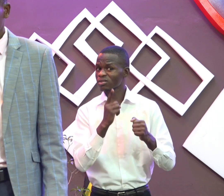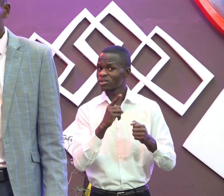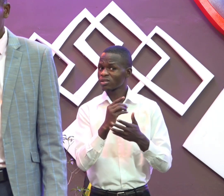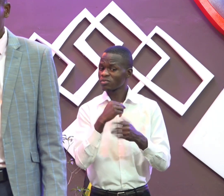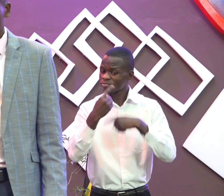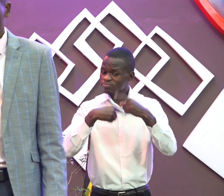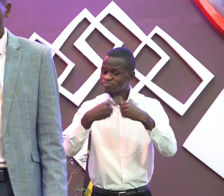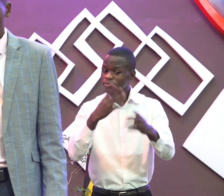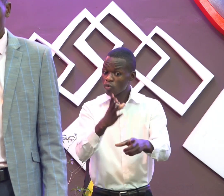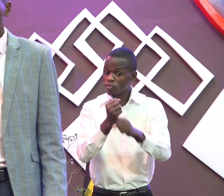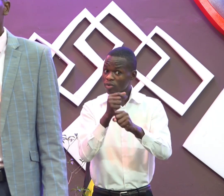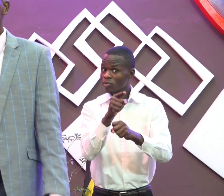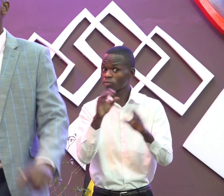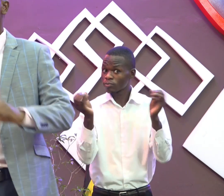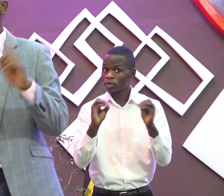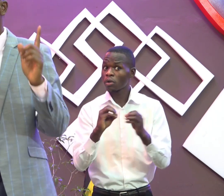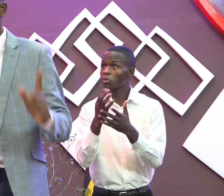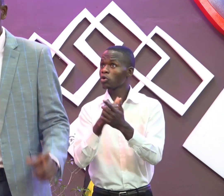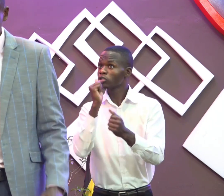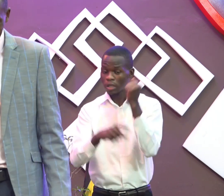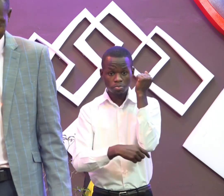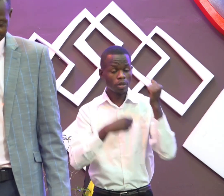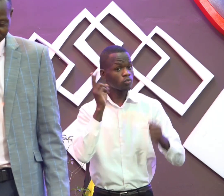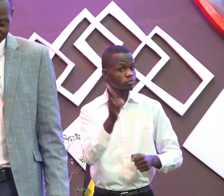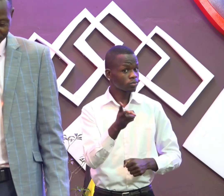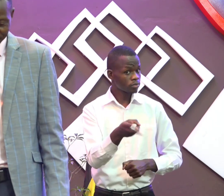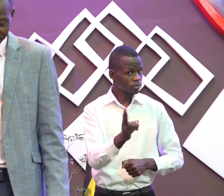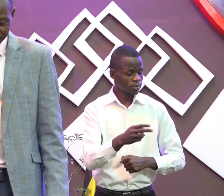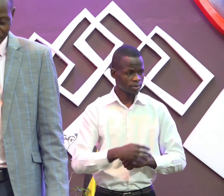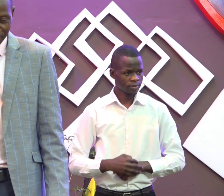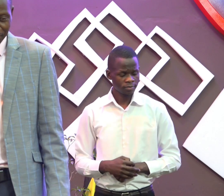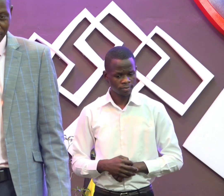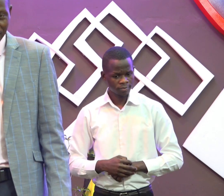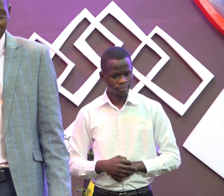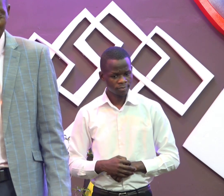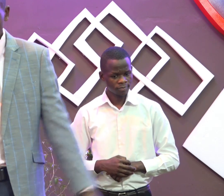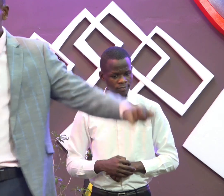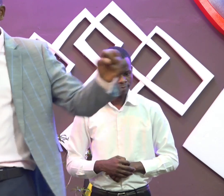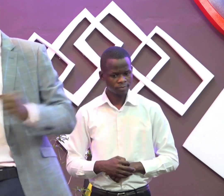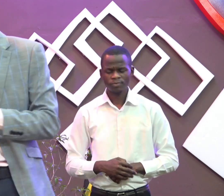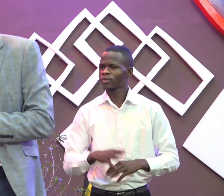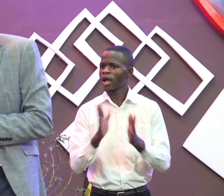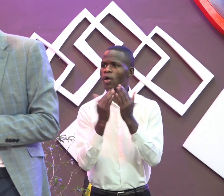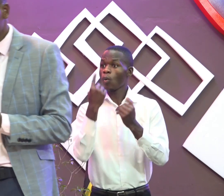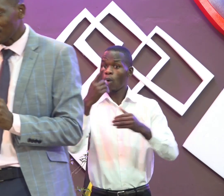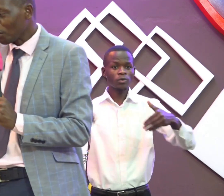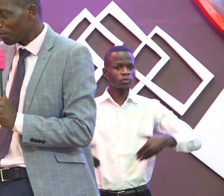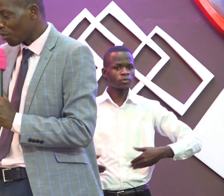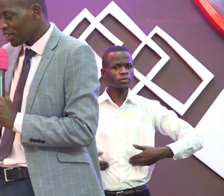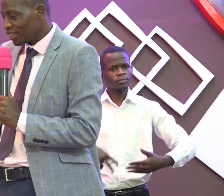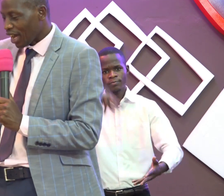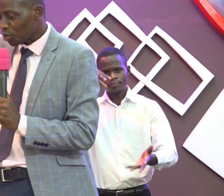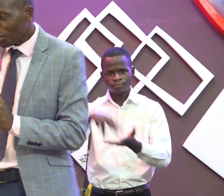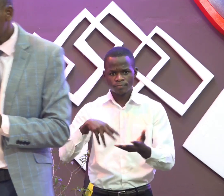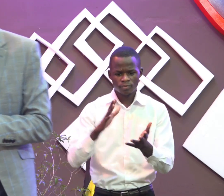in our pastor is a thief yatwale 12,000 he took 2,000 shillings vuko mchavai mukana agenda